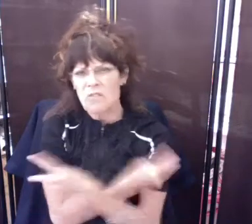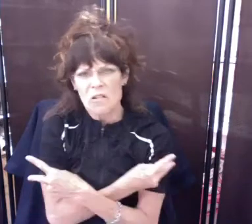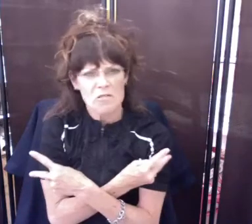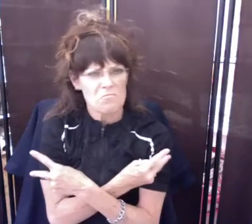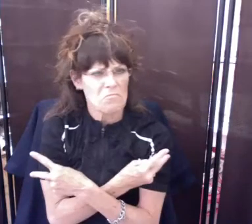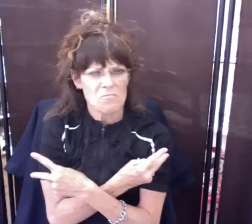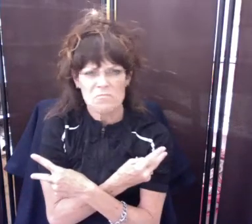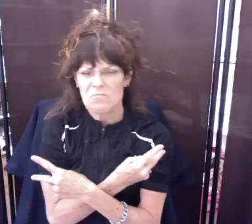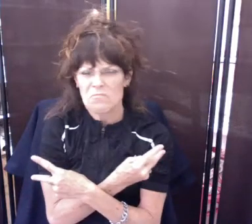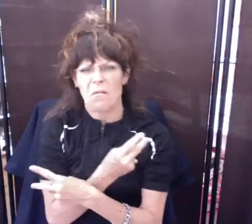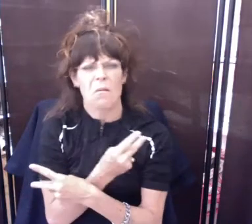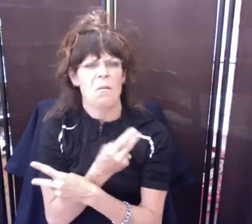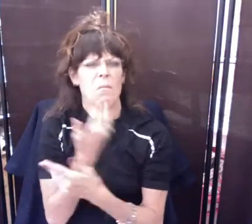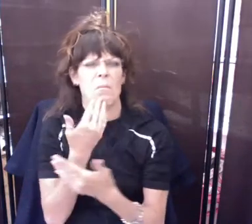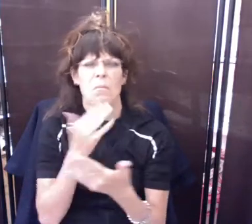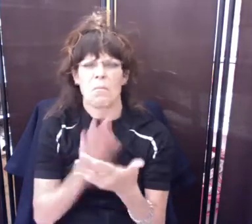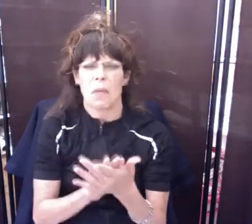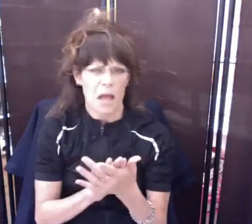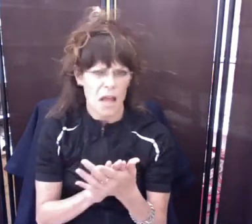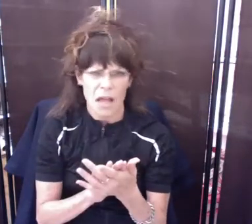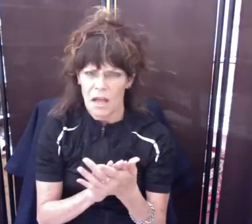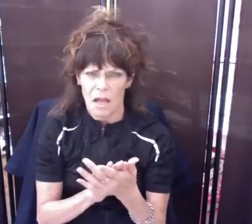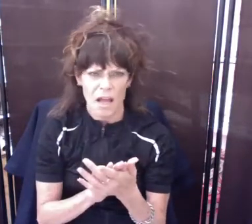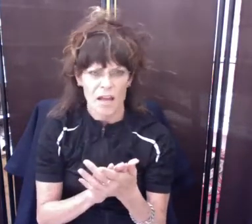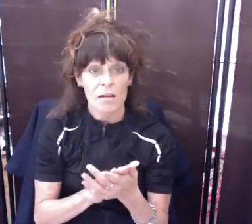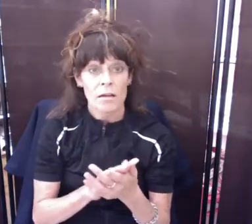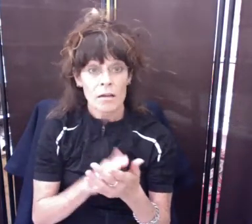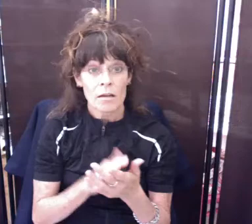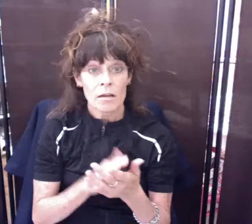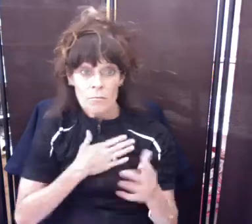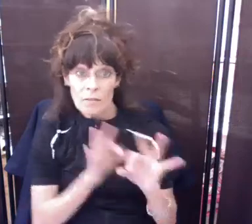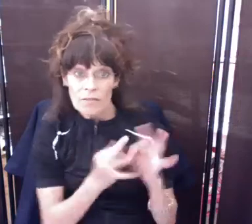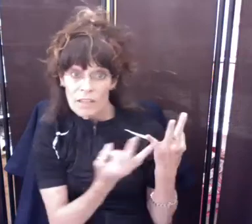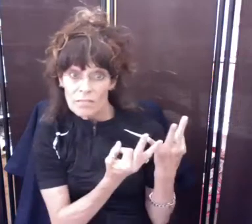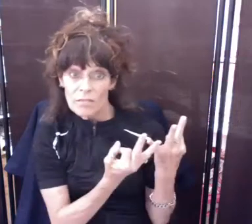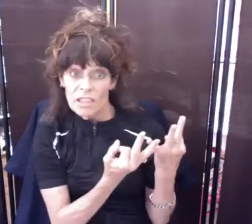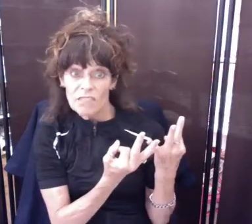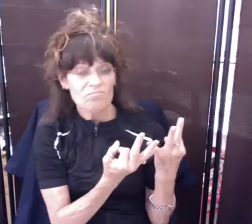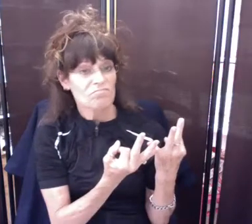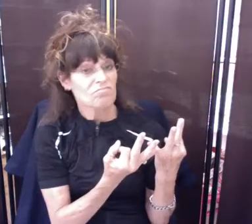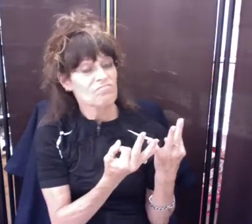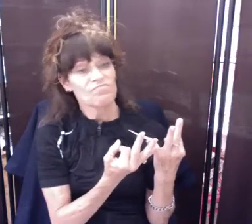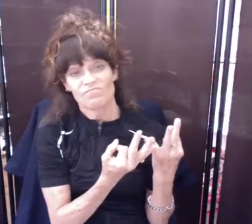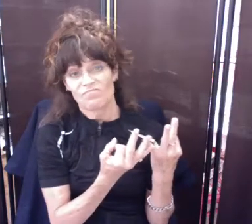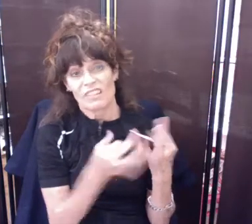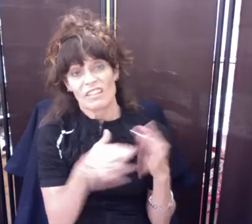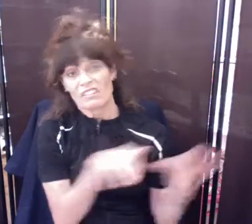went by. I mean, I lost a family behind drinking. I lost driver's licenses